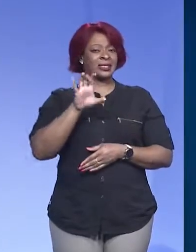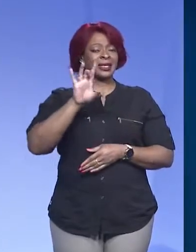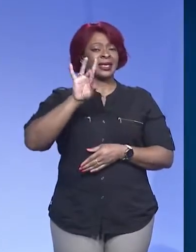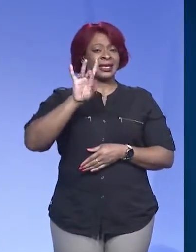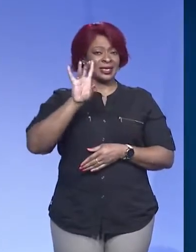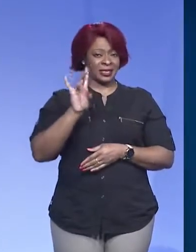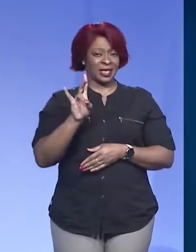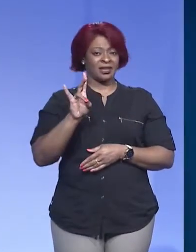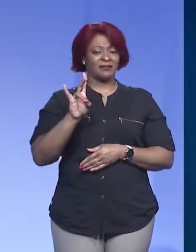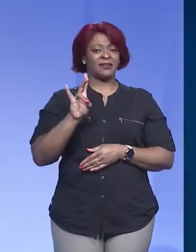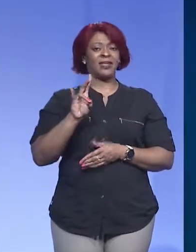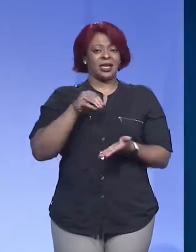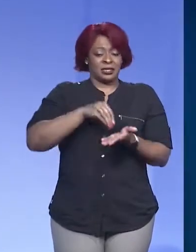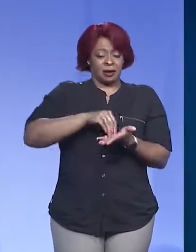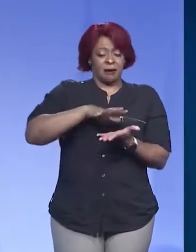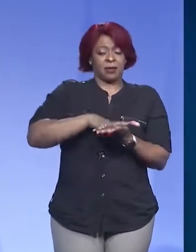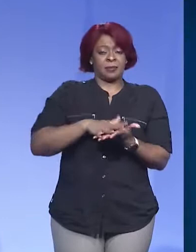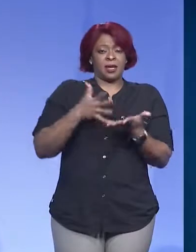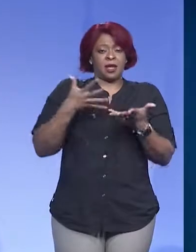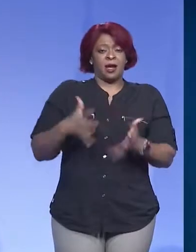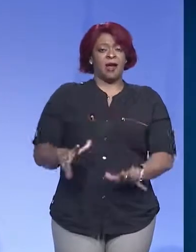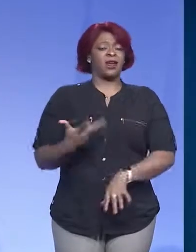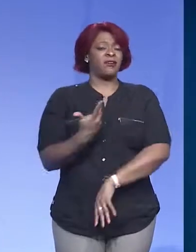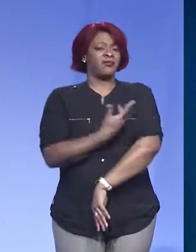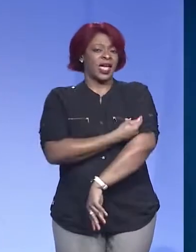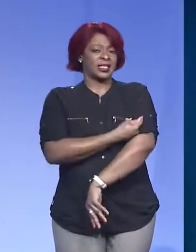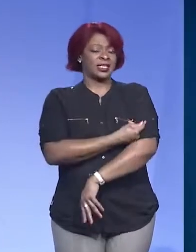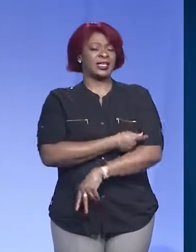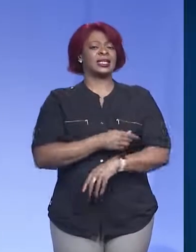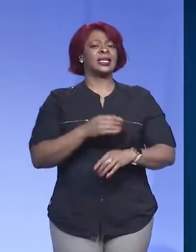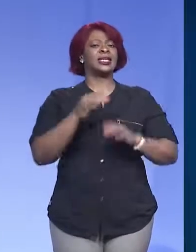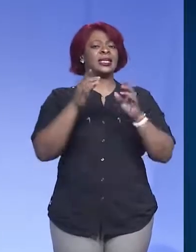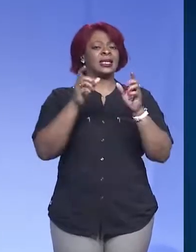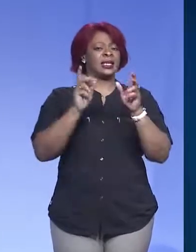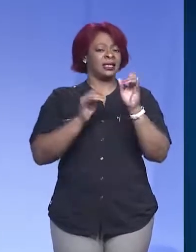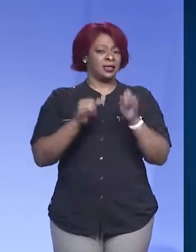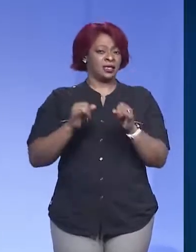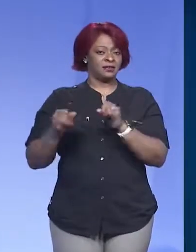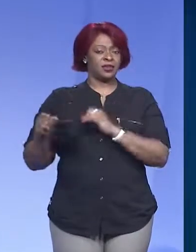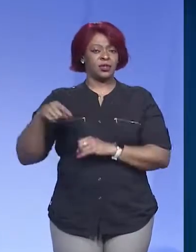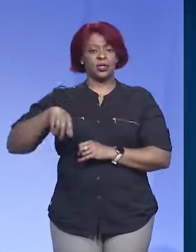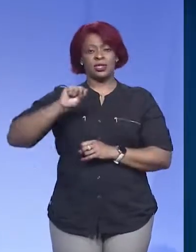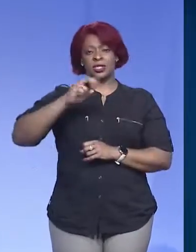33,687 documented vaccinated individuals in Shelby County.